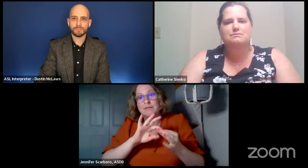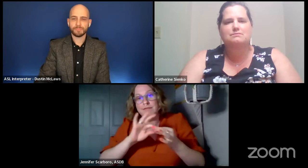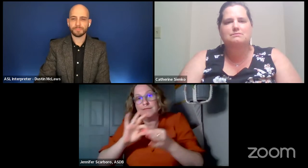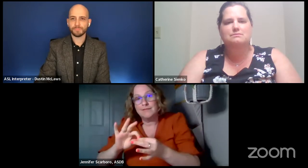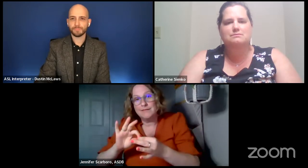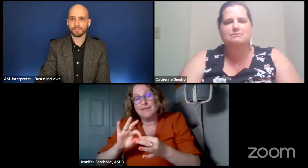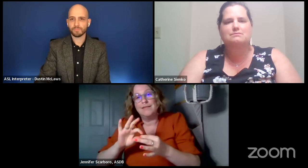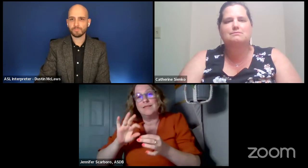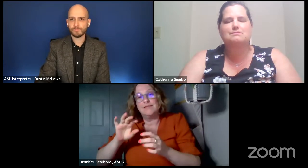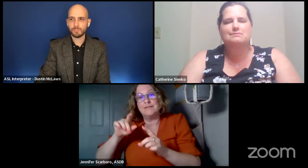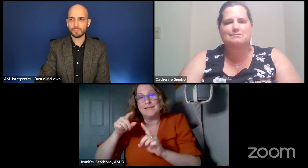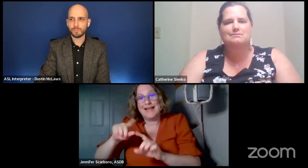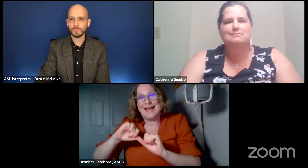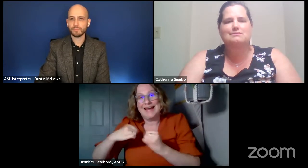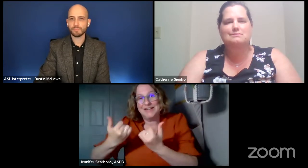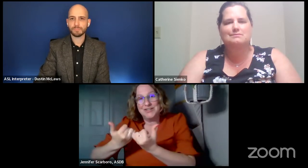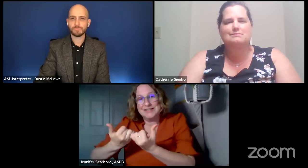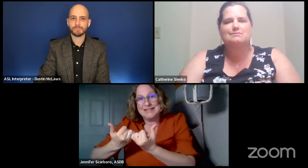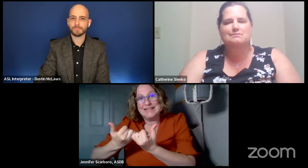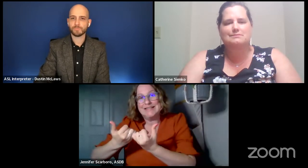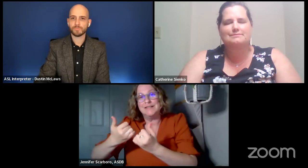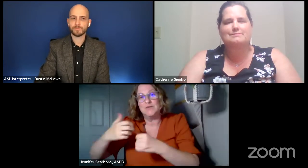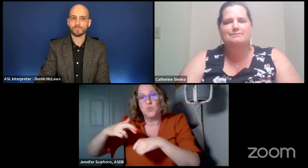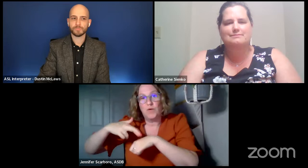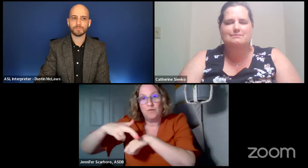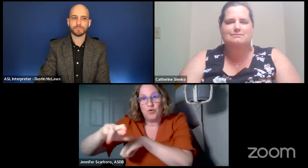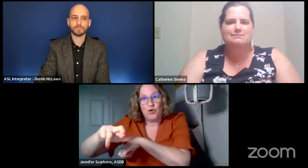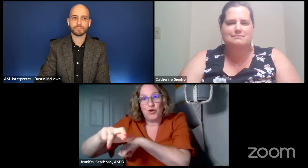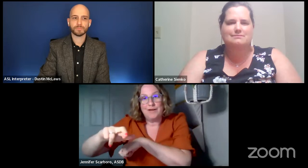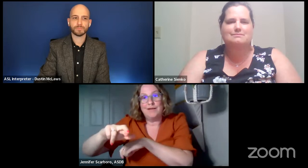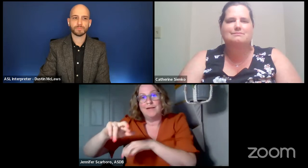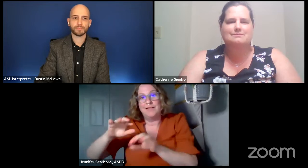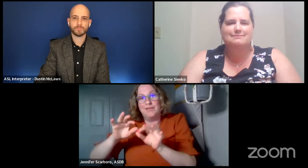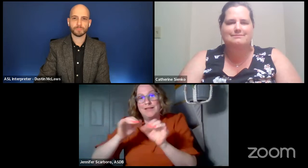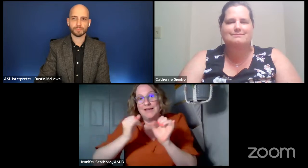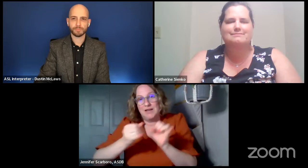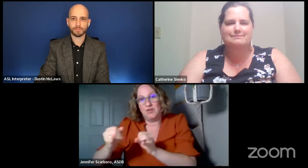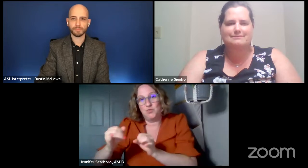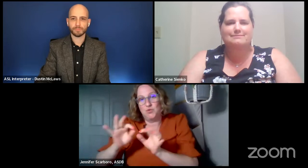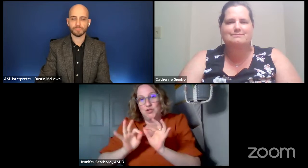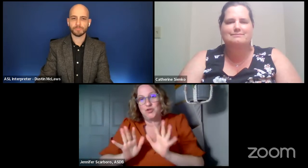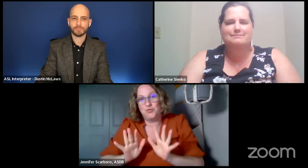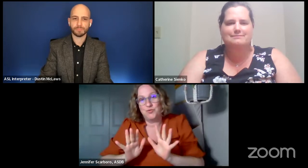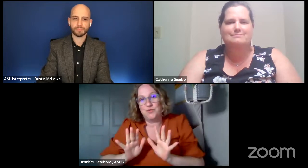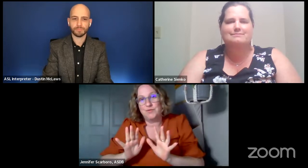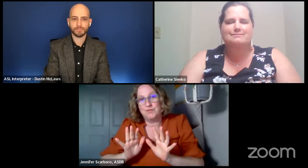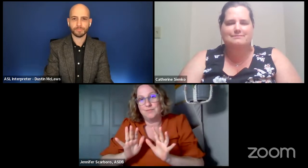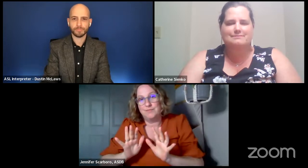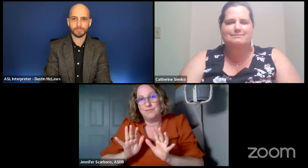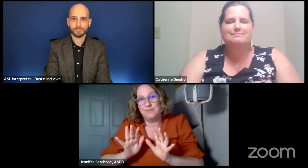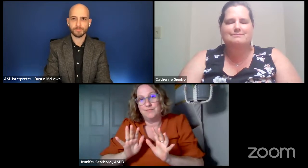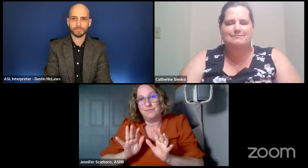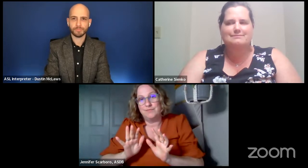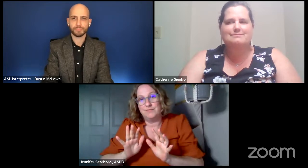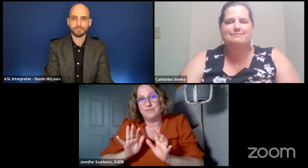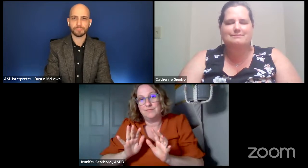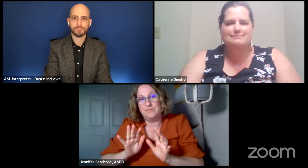do have several complaints that do relate back to agencies that